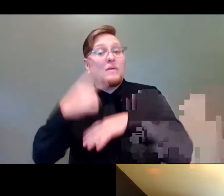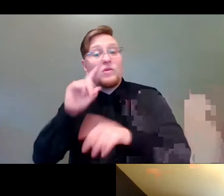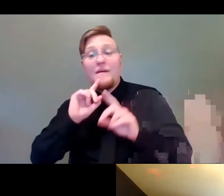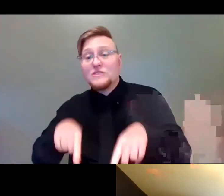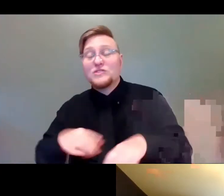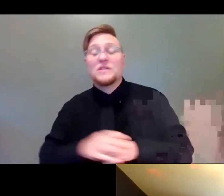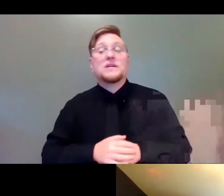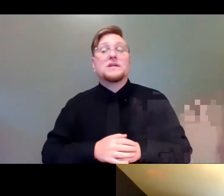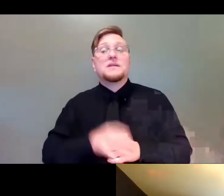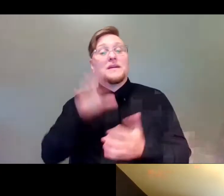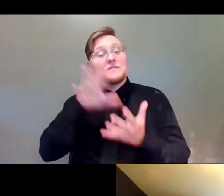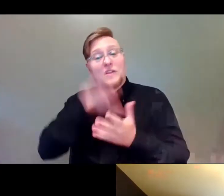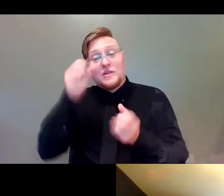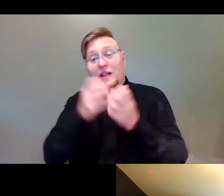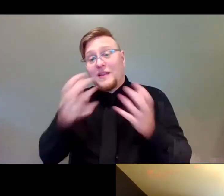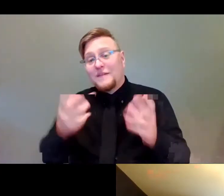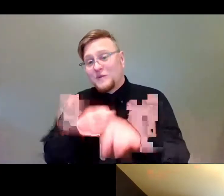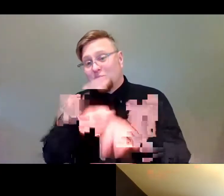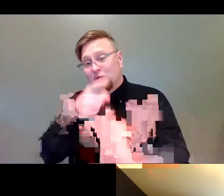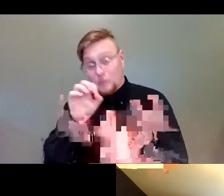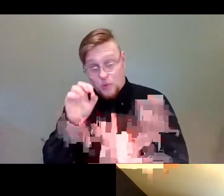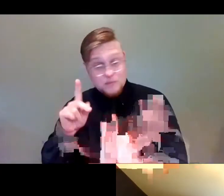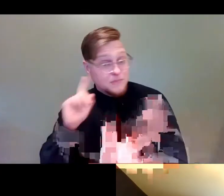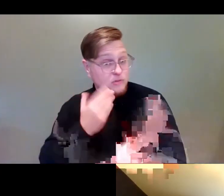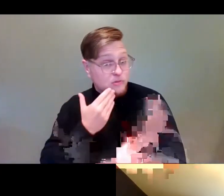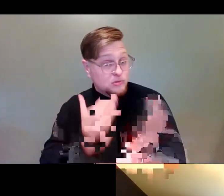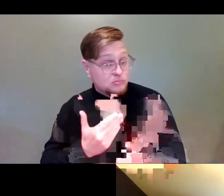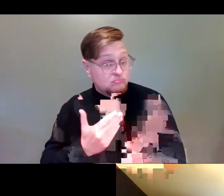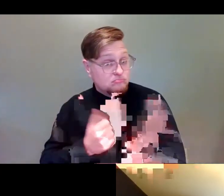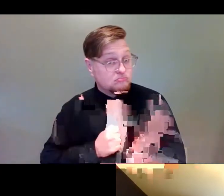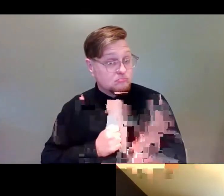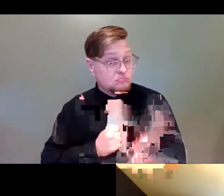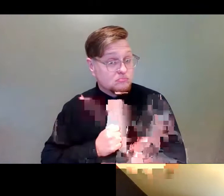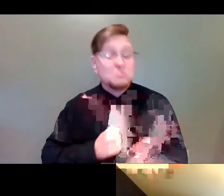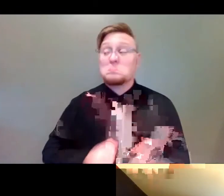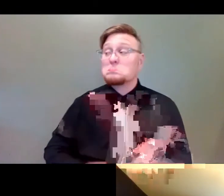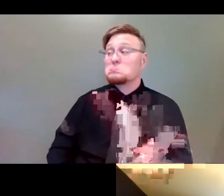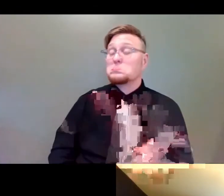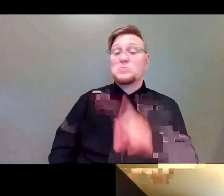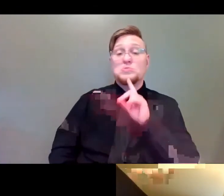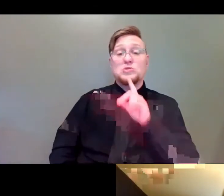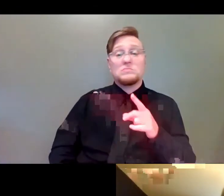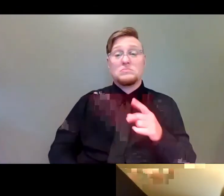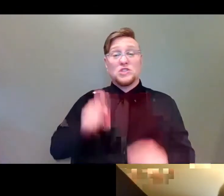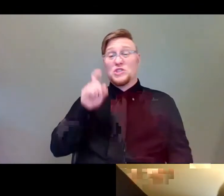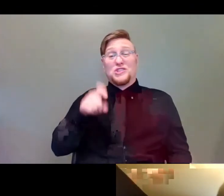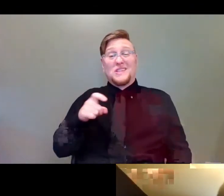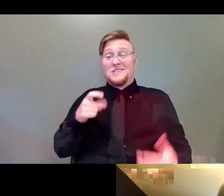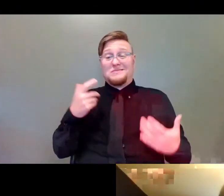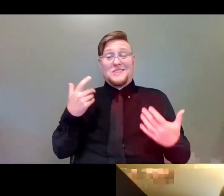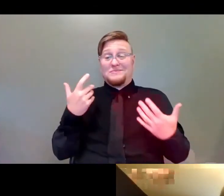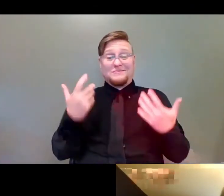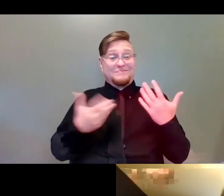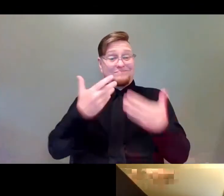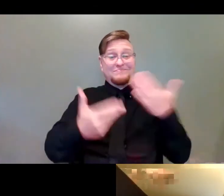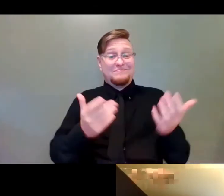and learn some more from Susan. Sound all right to you, Susan? Yeah, so do you just want me to jump in with speaking